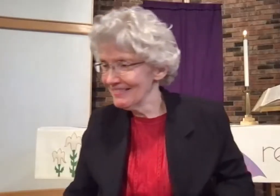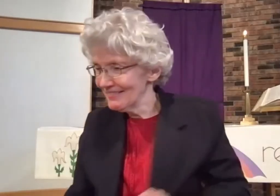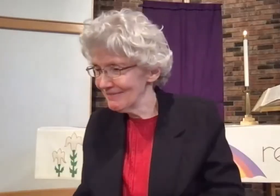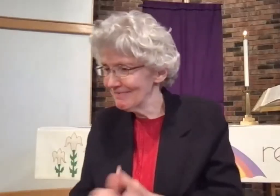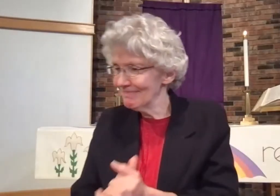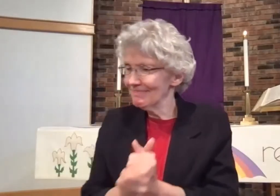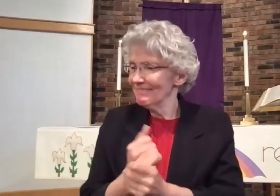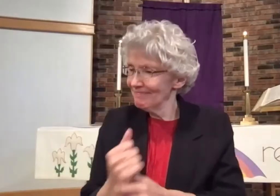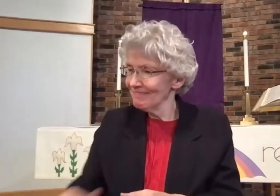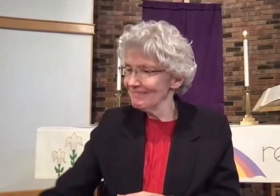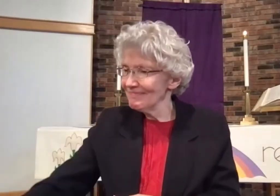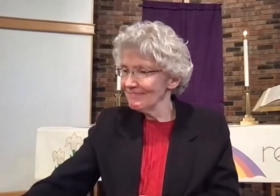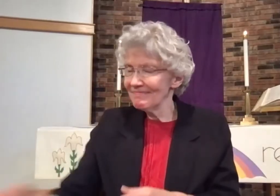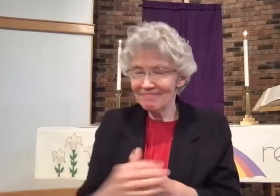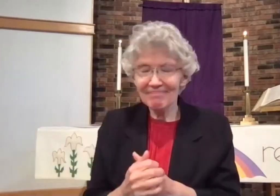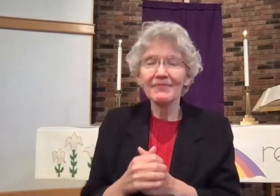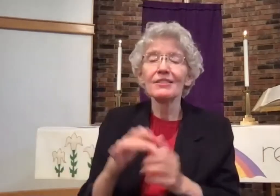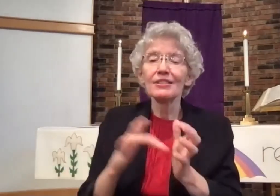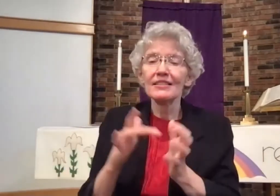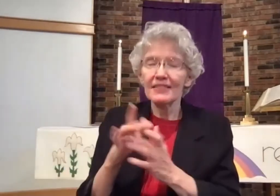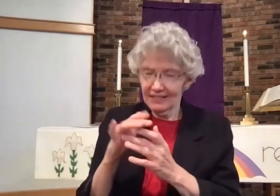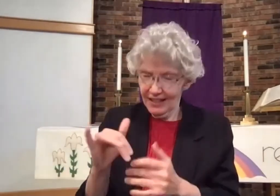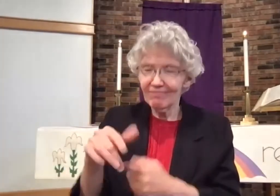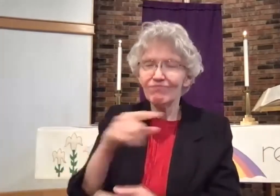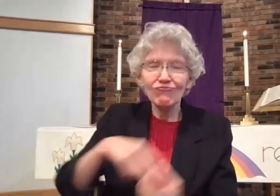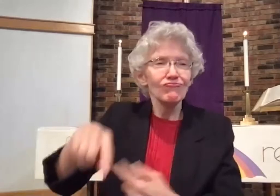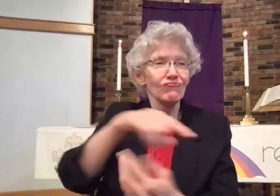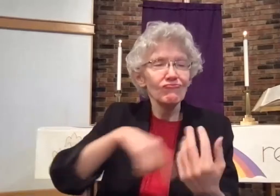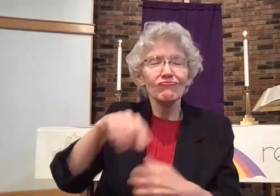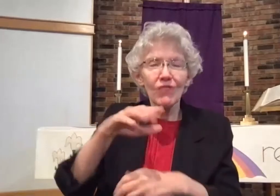This shocked the devil and he left. Bye, devil. Not today, Satan.